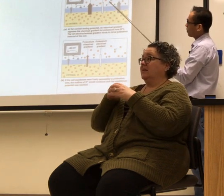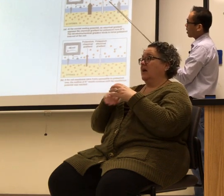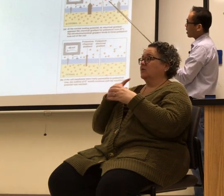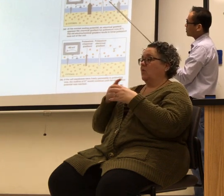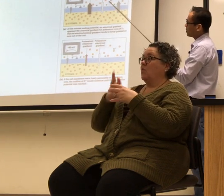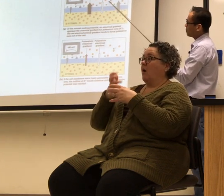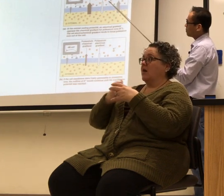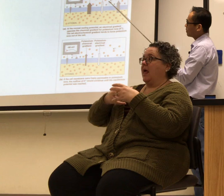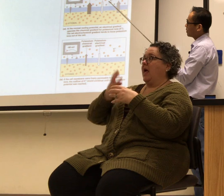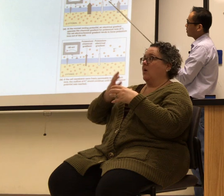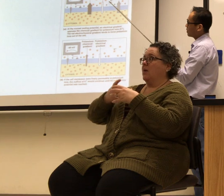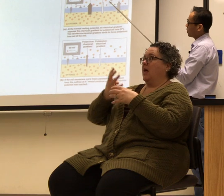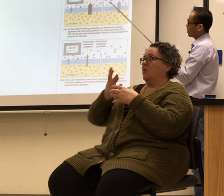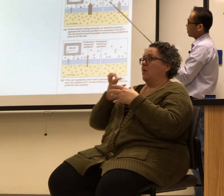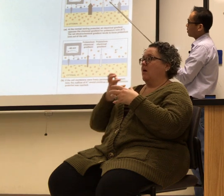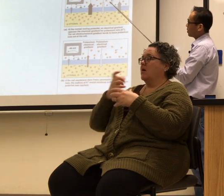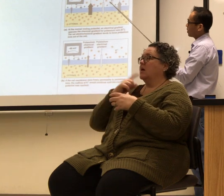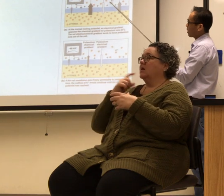if you're a positive